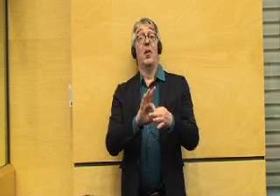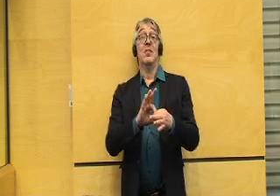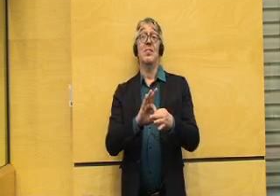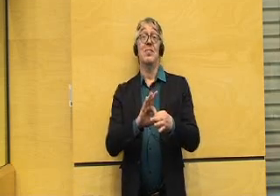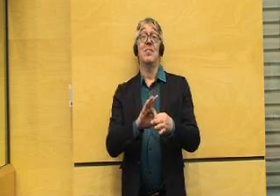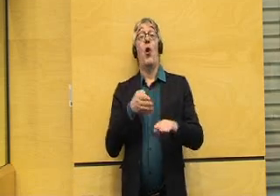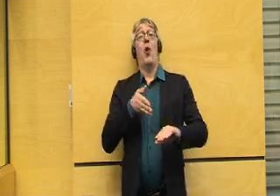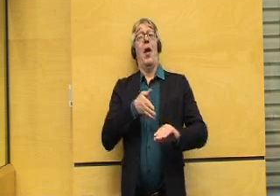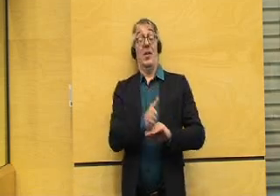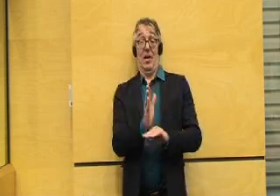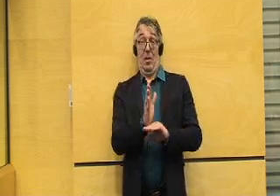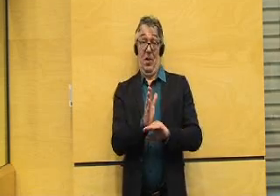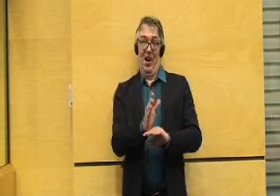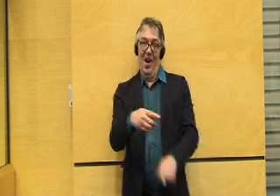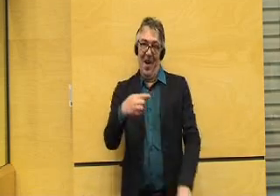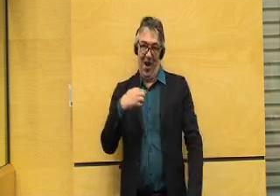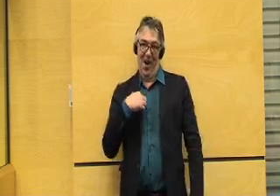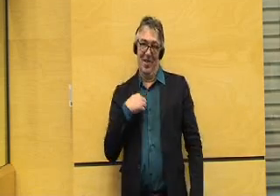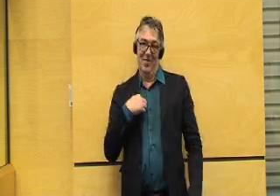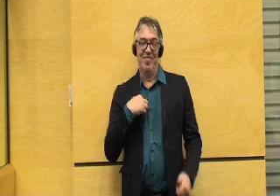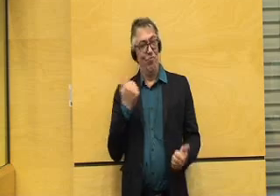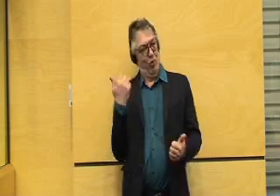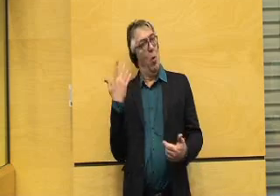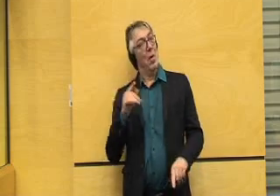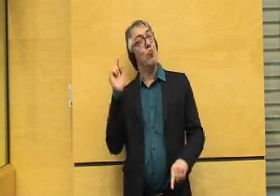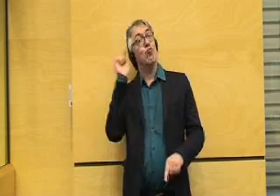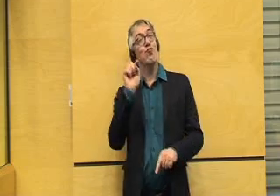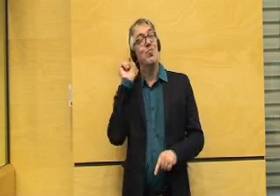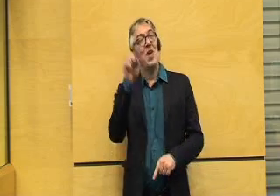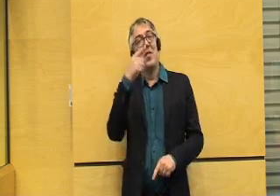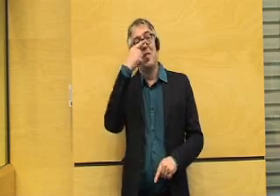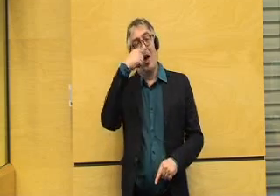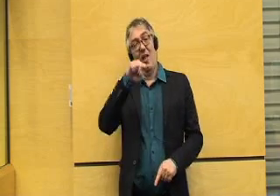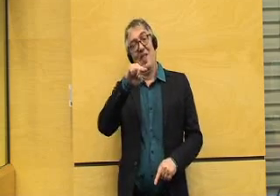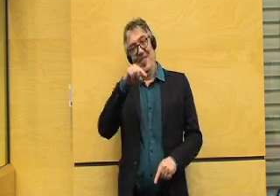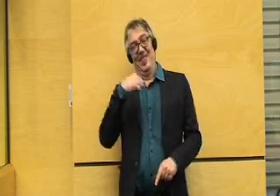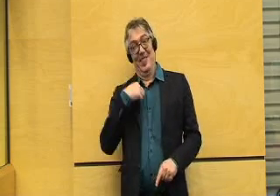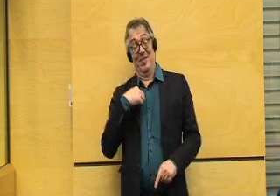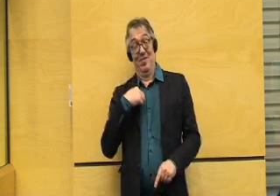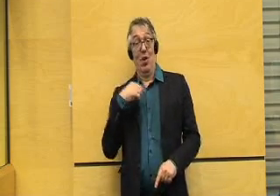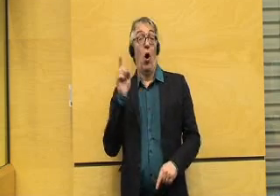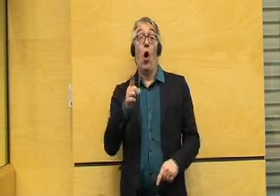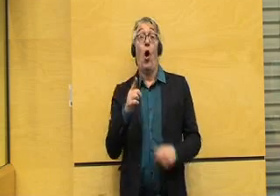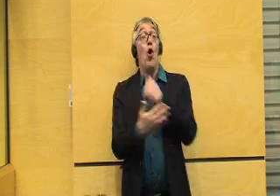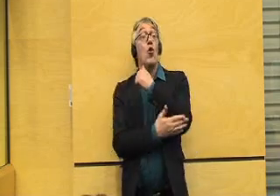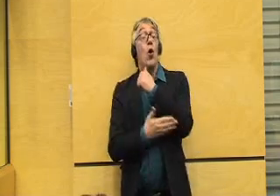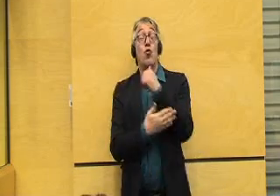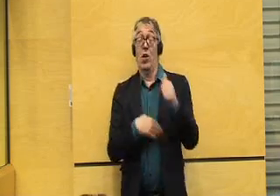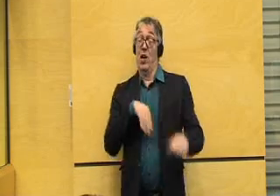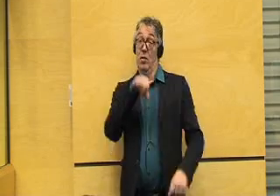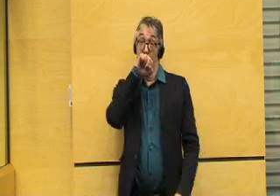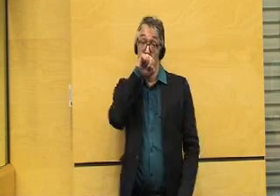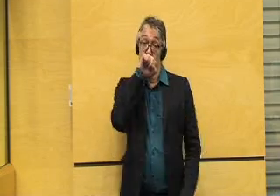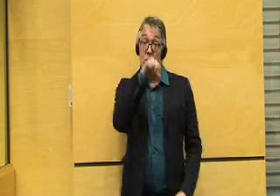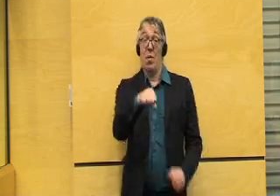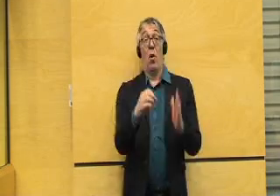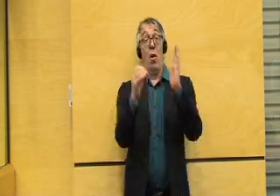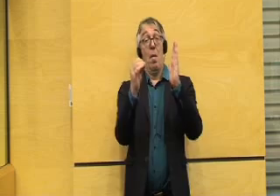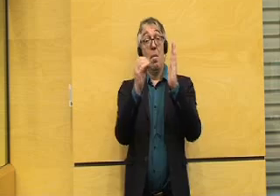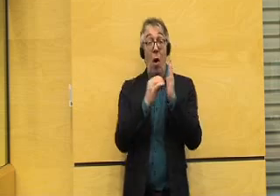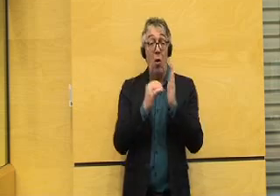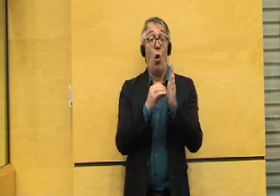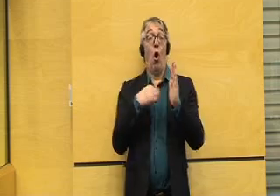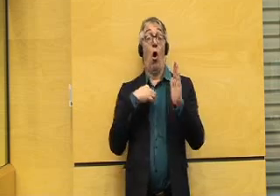to Thailand quite a few times, and I loved it as a country. I loved Bangkok and other